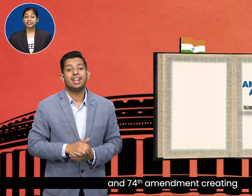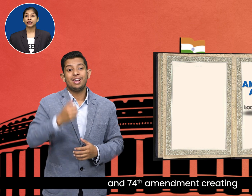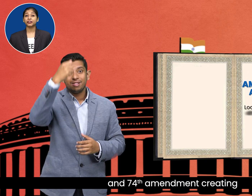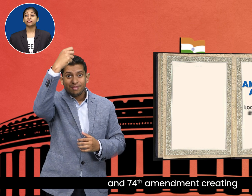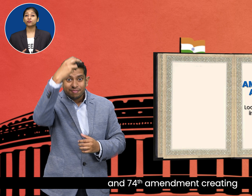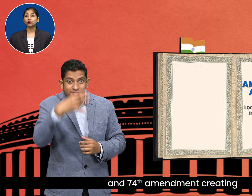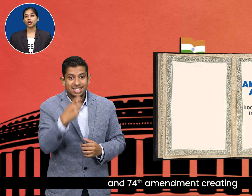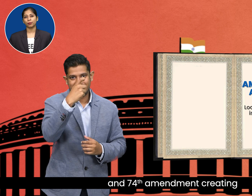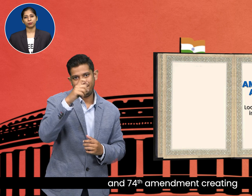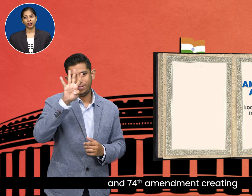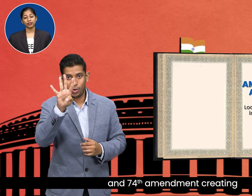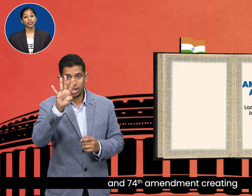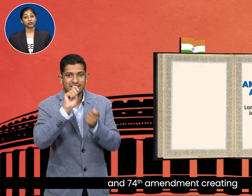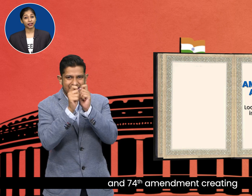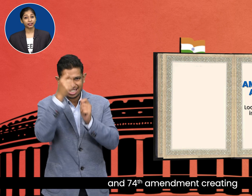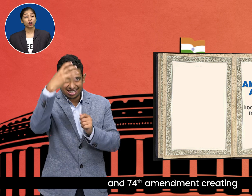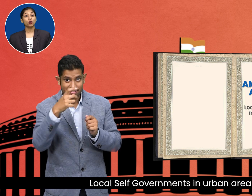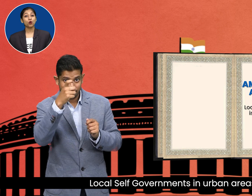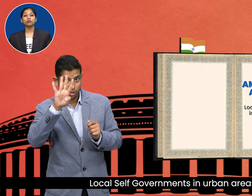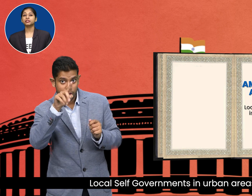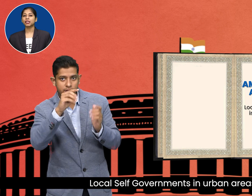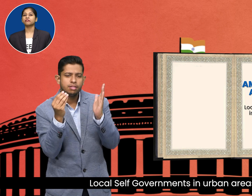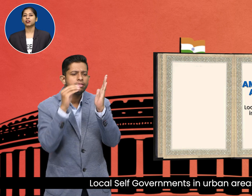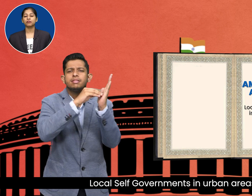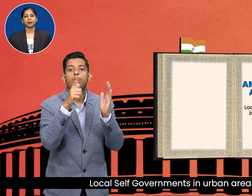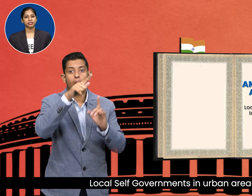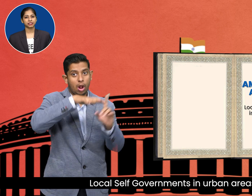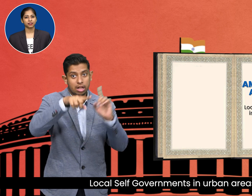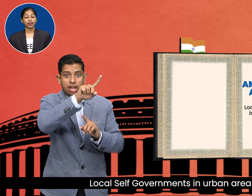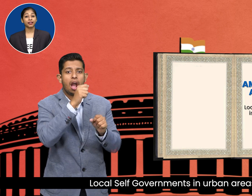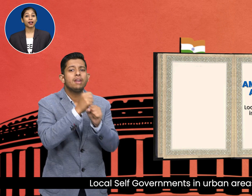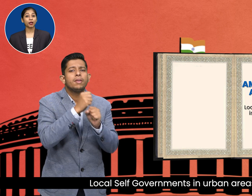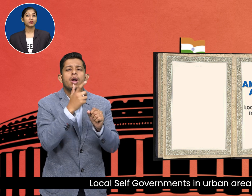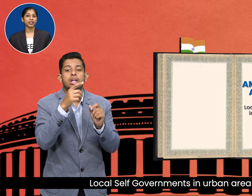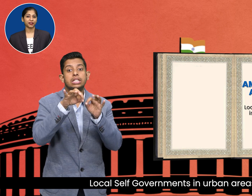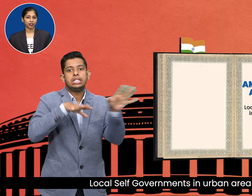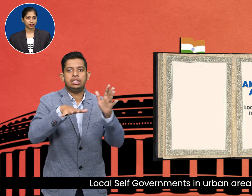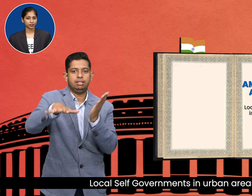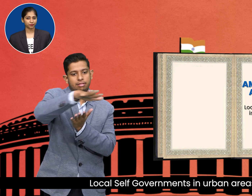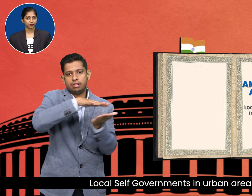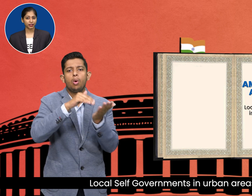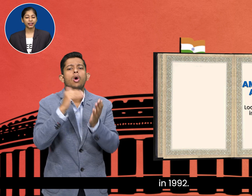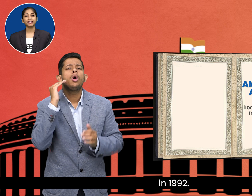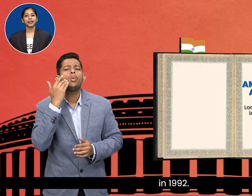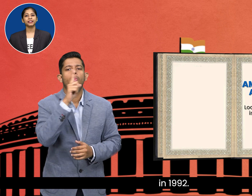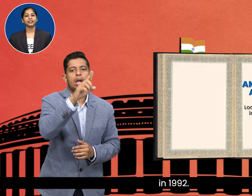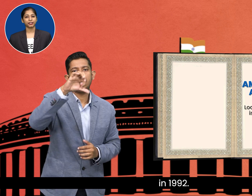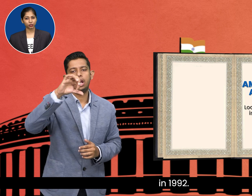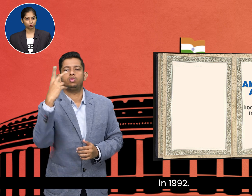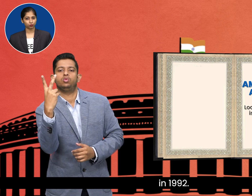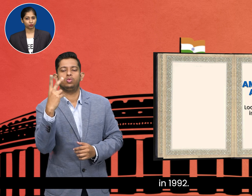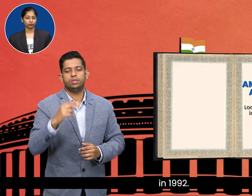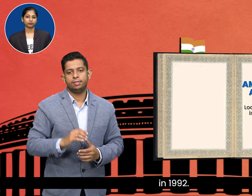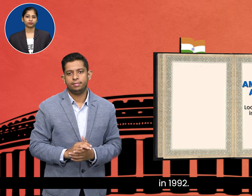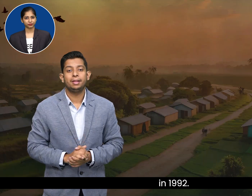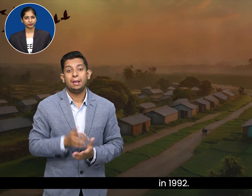and 74th Amendment creating local self-governments in urban areas in